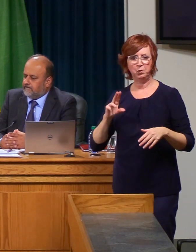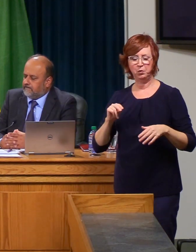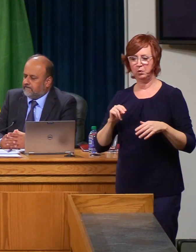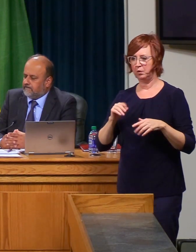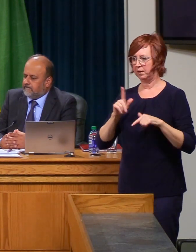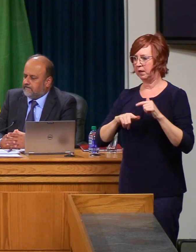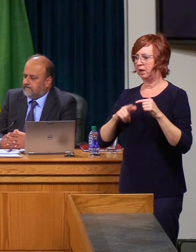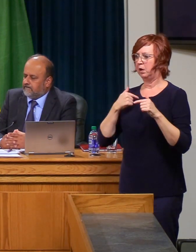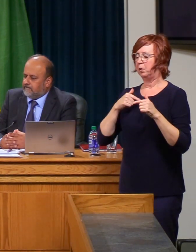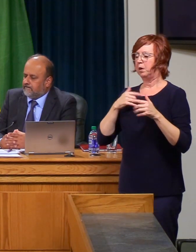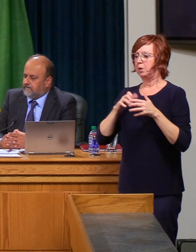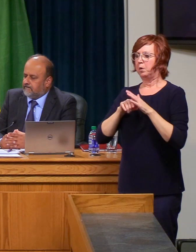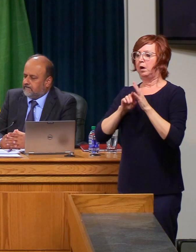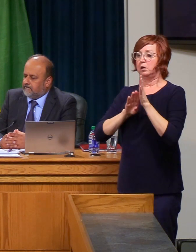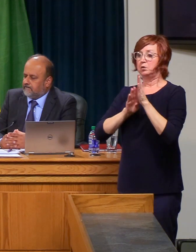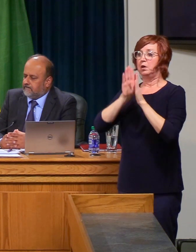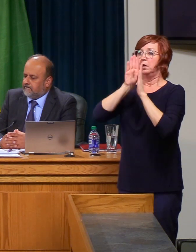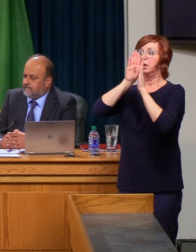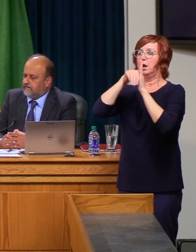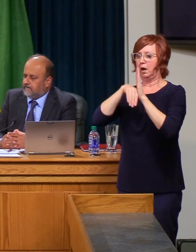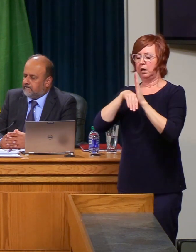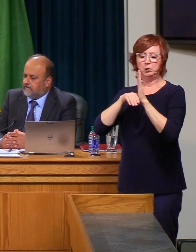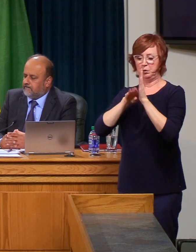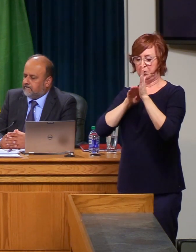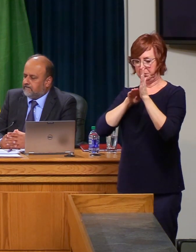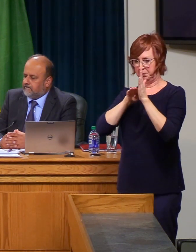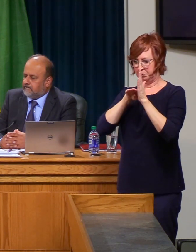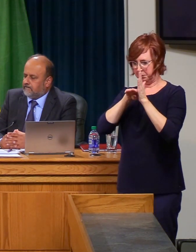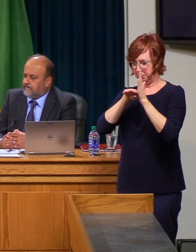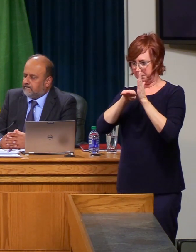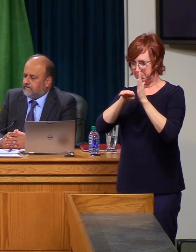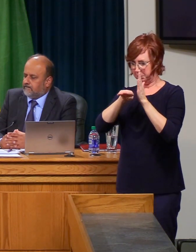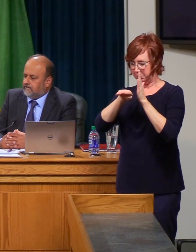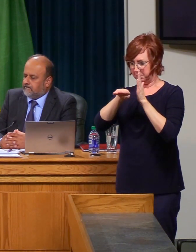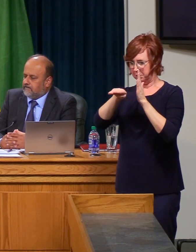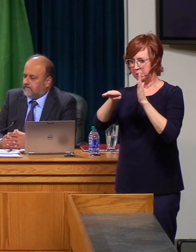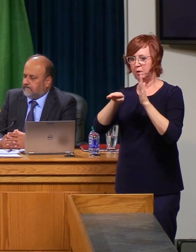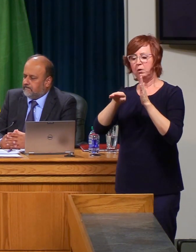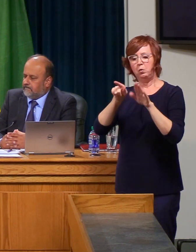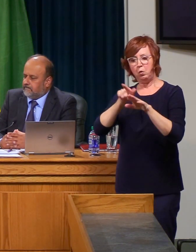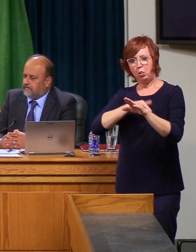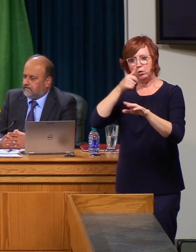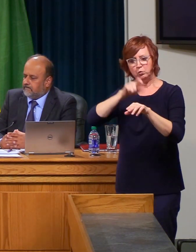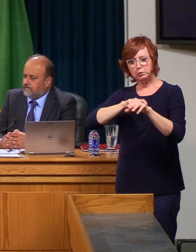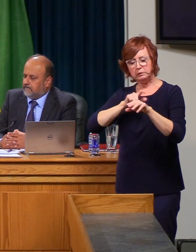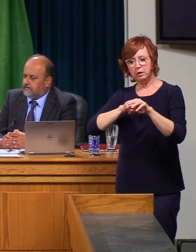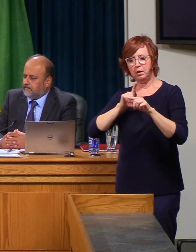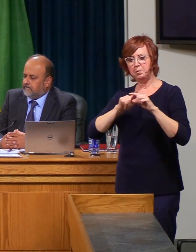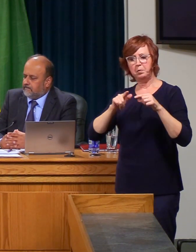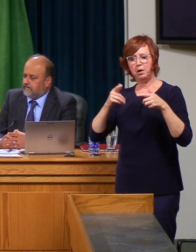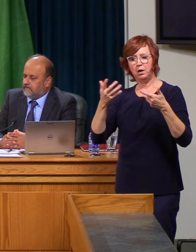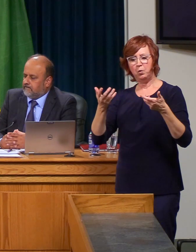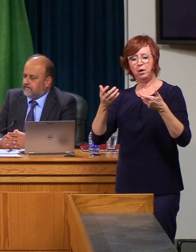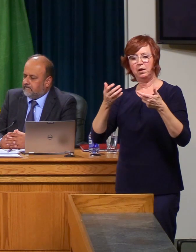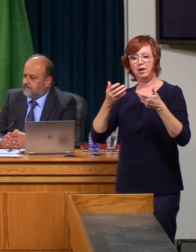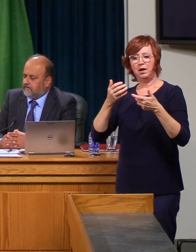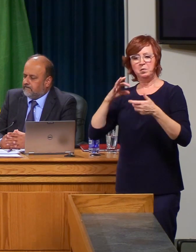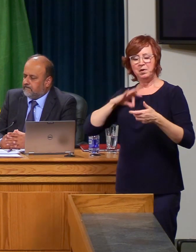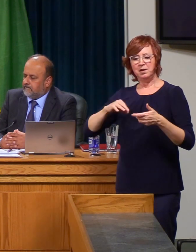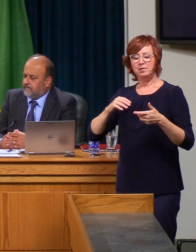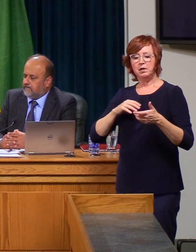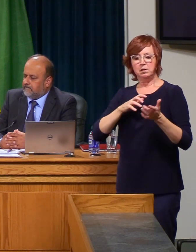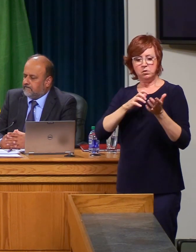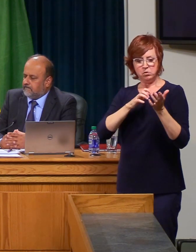population is exposed to COVID-19 so that our healthcare facilities can handle the effects of the